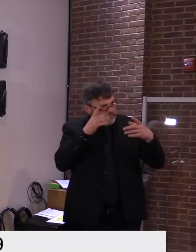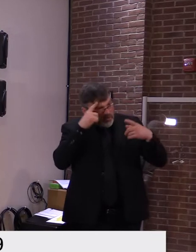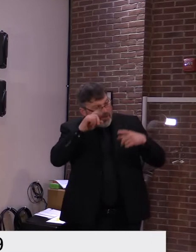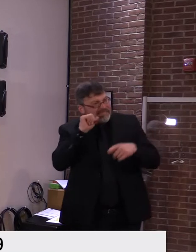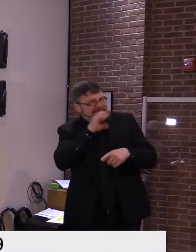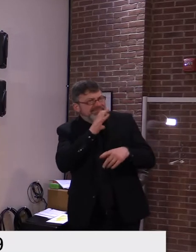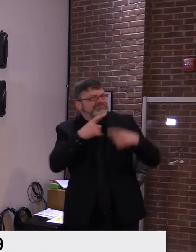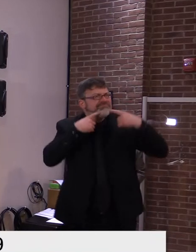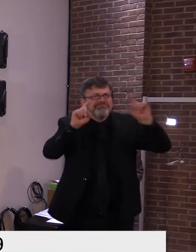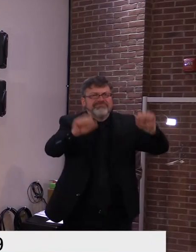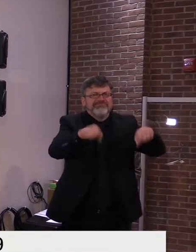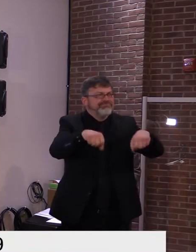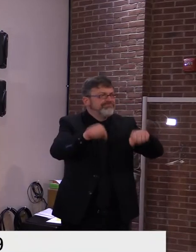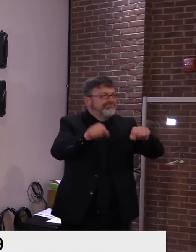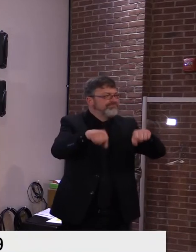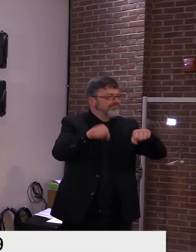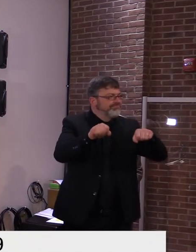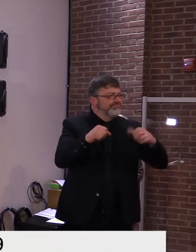group.